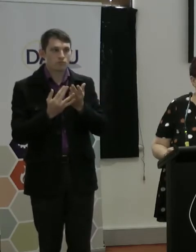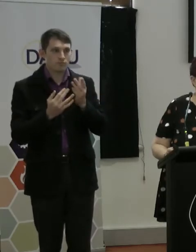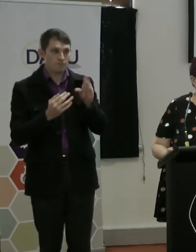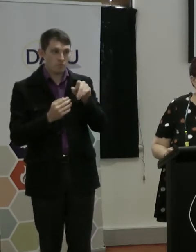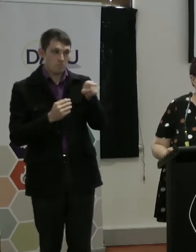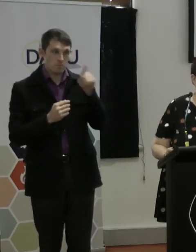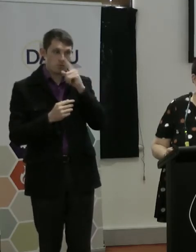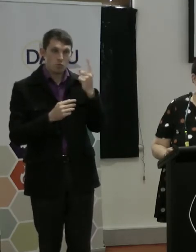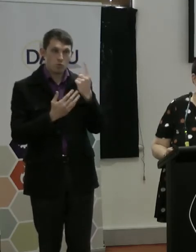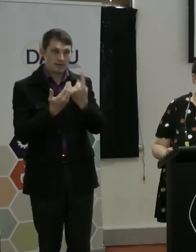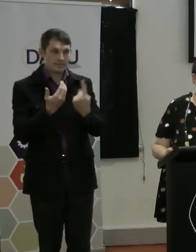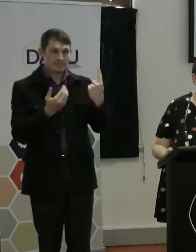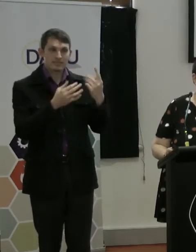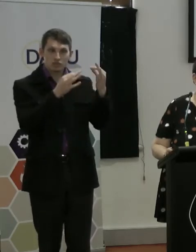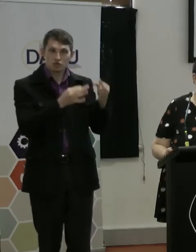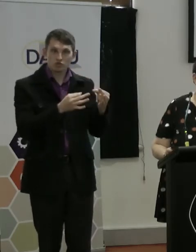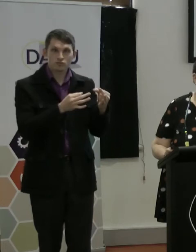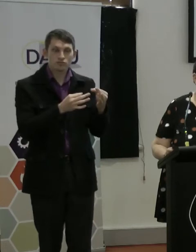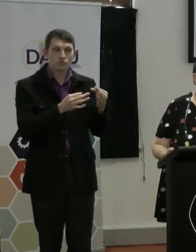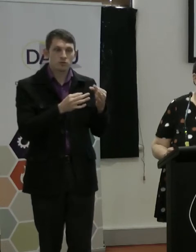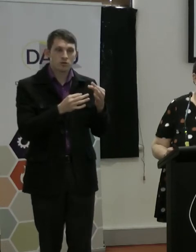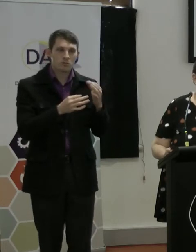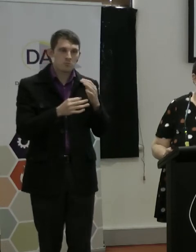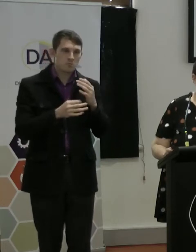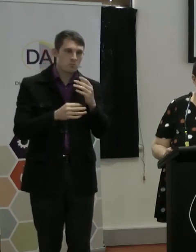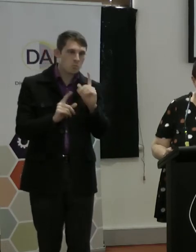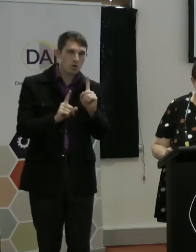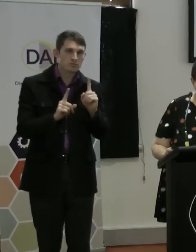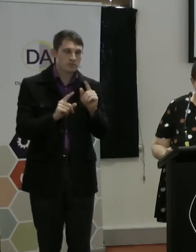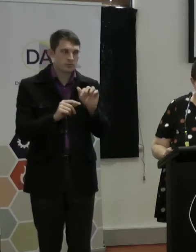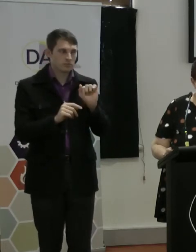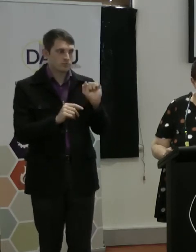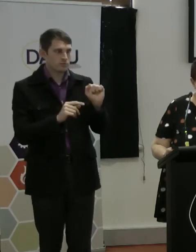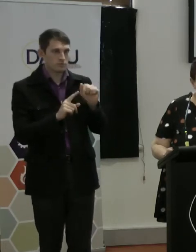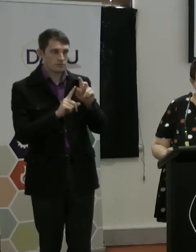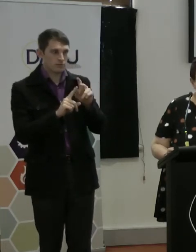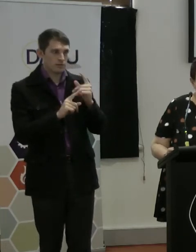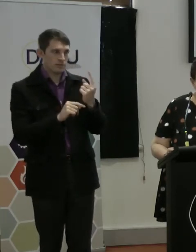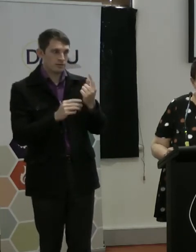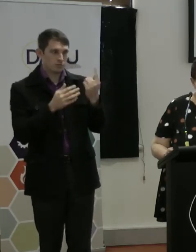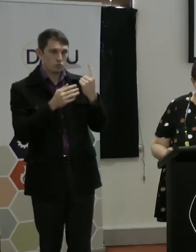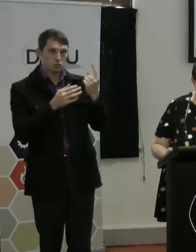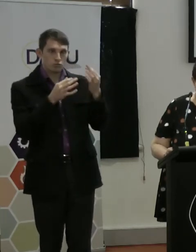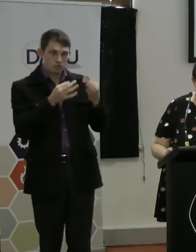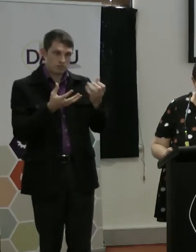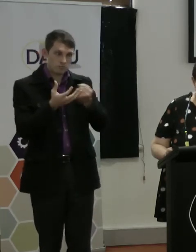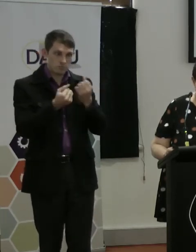and there weren't enough independent decision makers on board. So I'd like to say